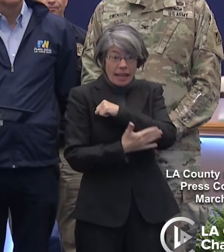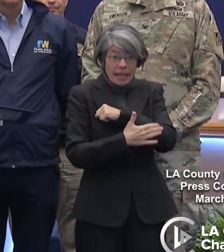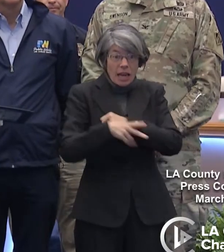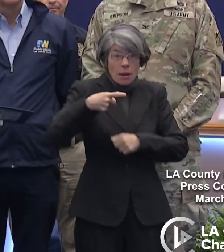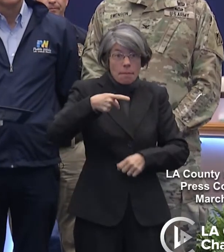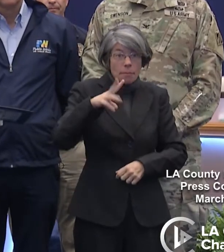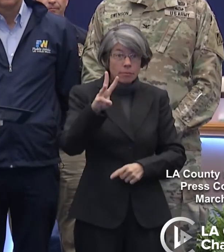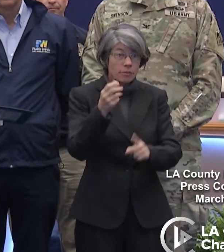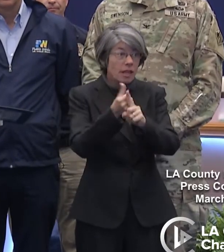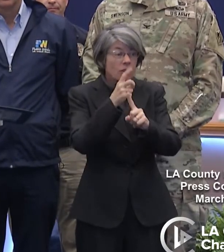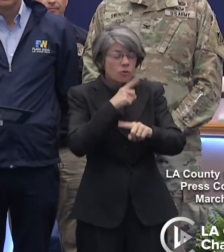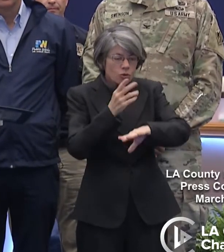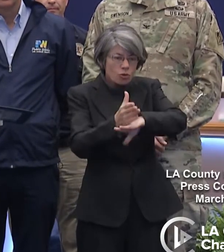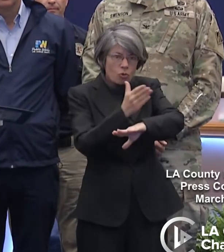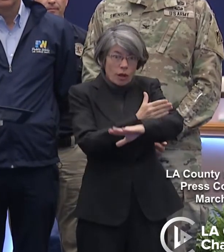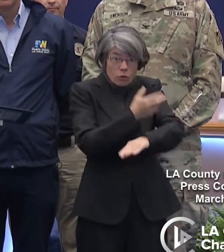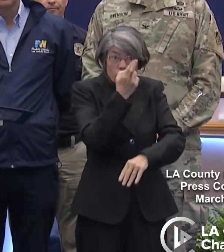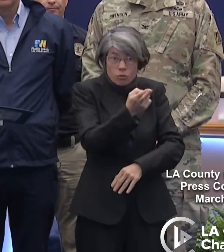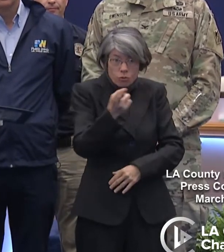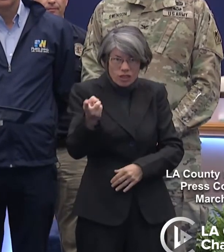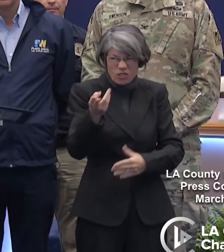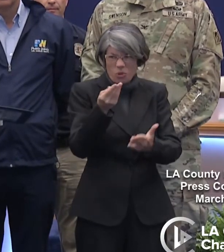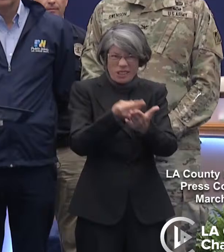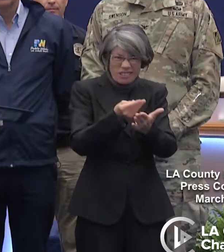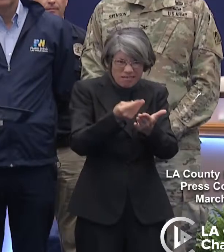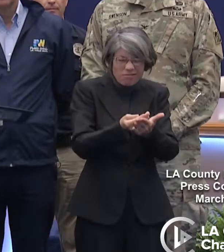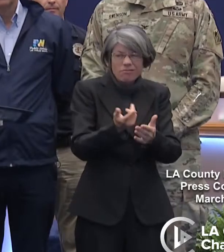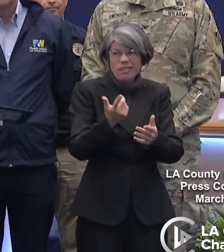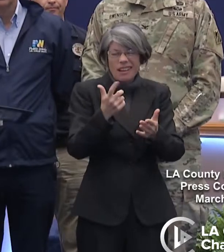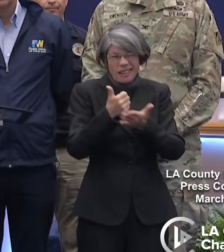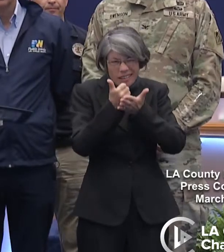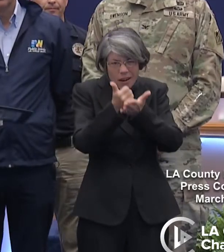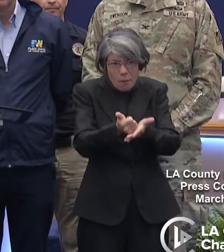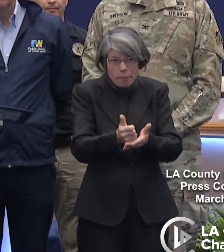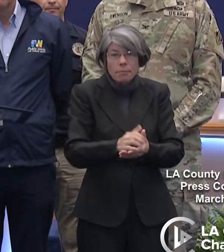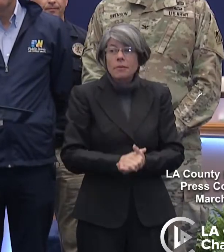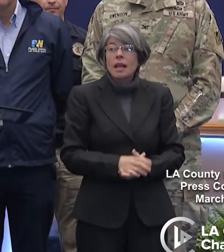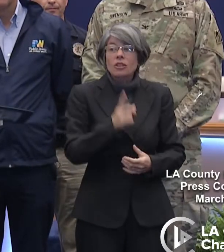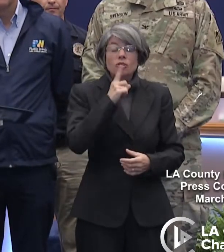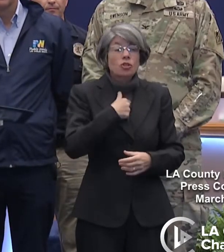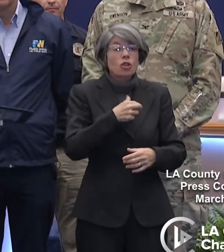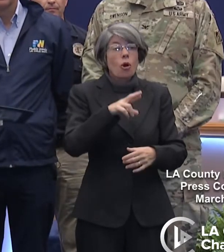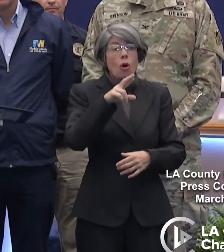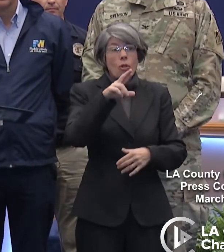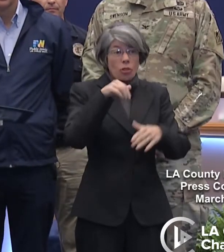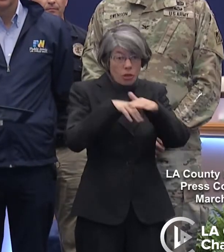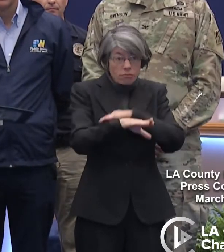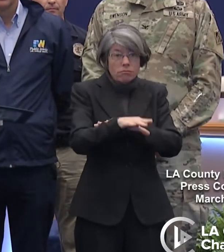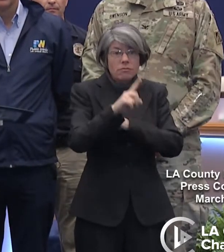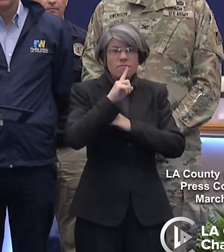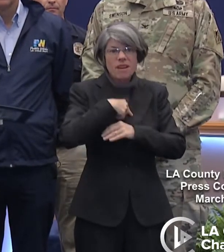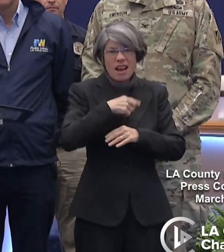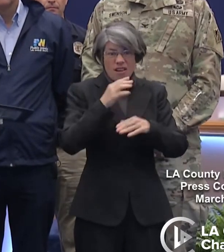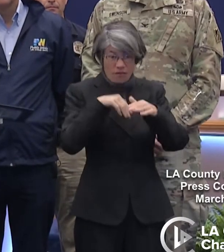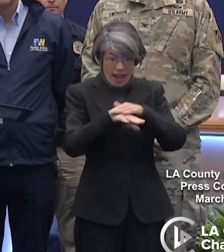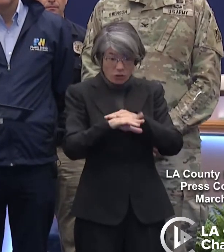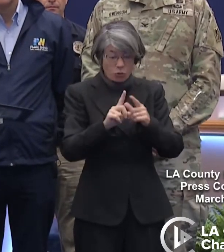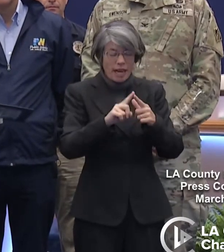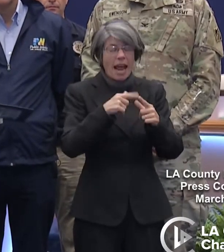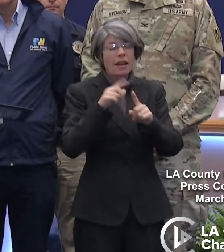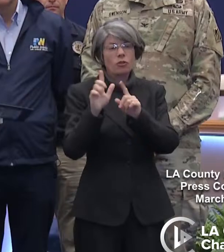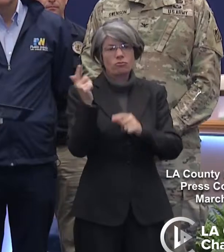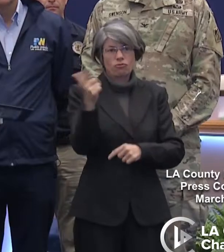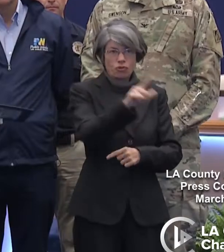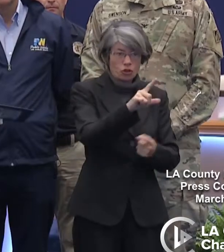to increasing our resources. This is to ensure that the rate of entry, processing, and turnover to the Army